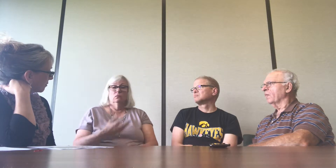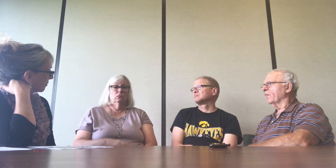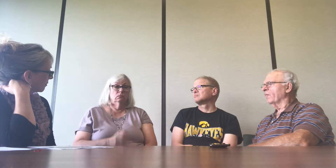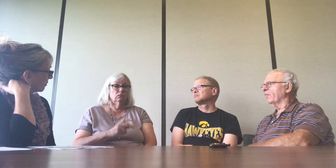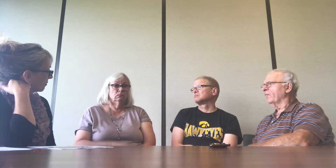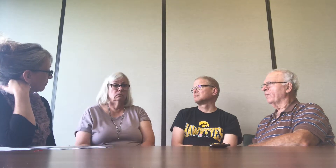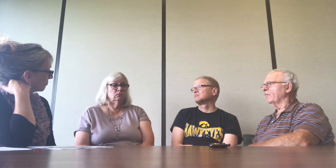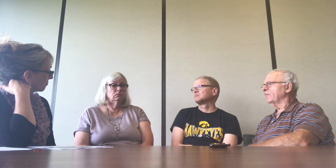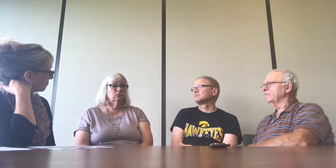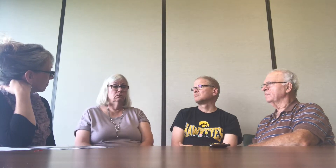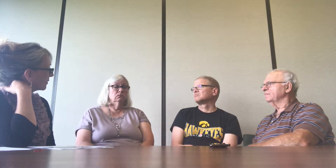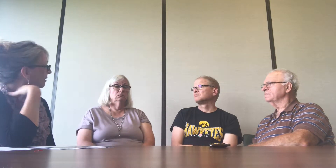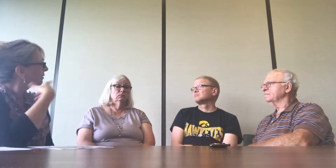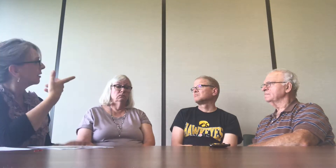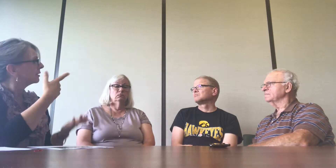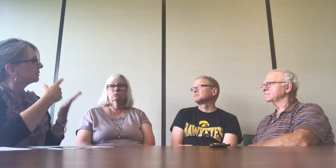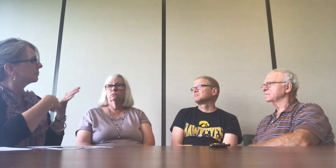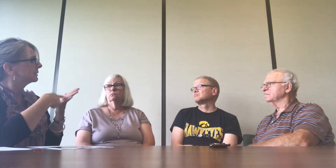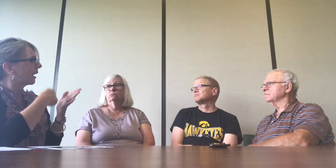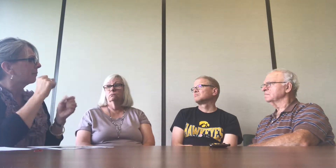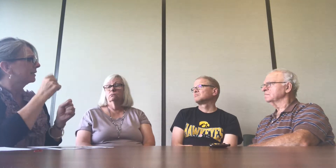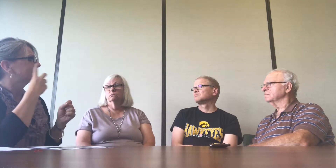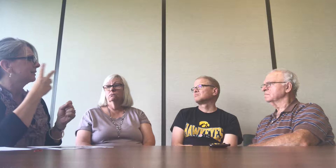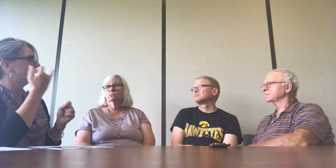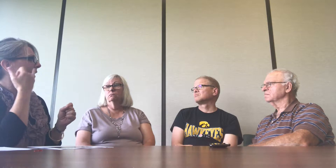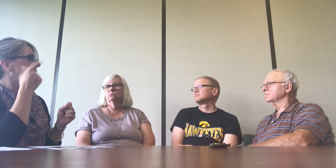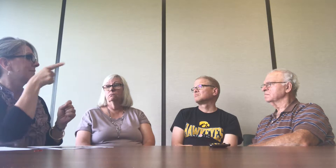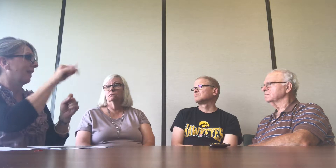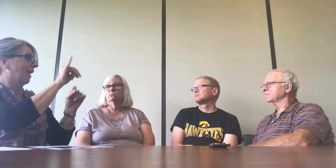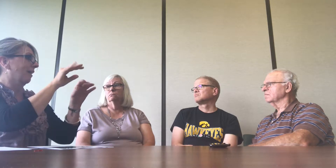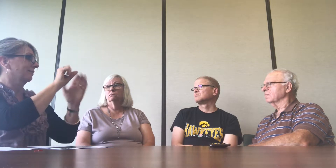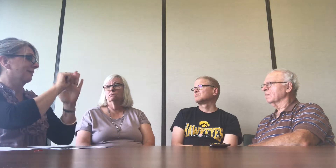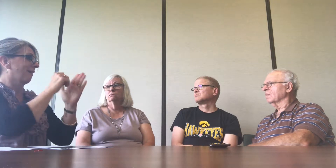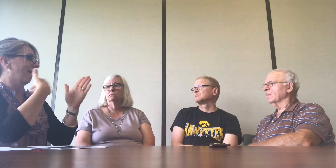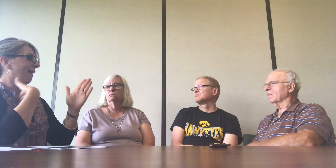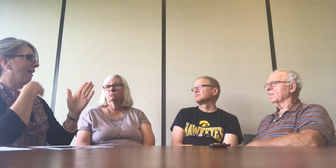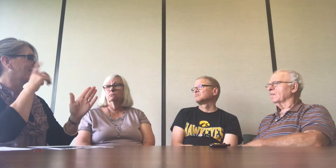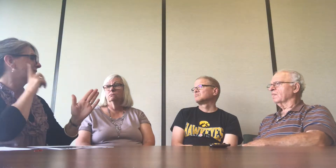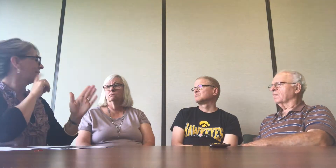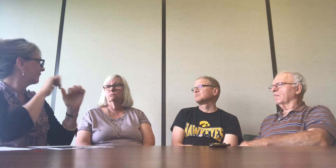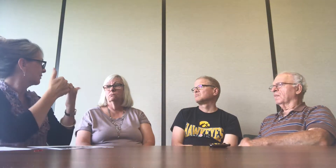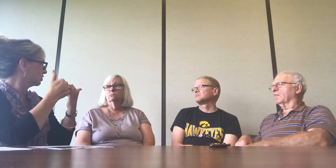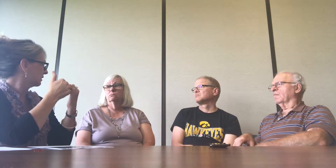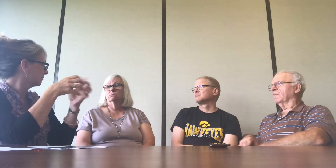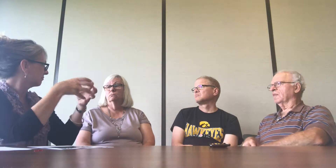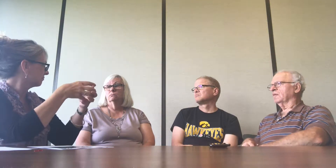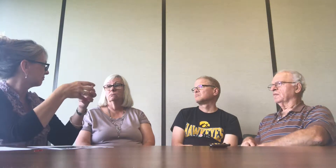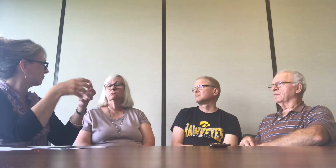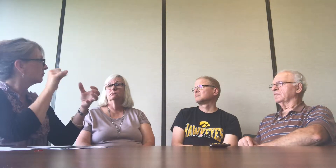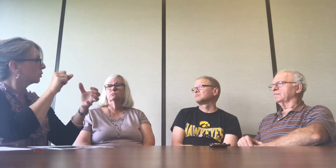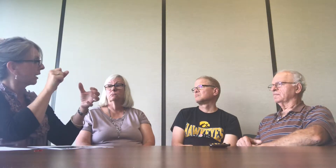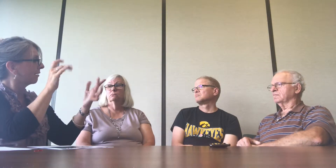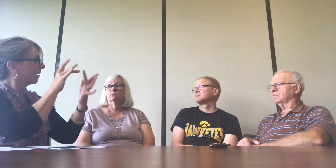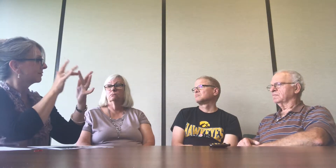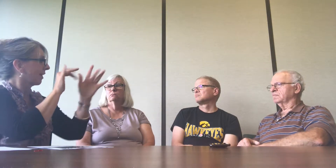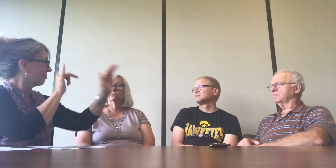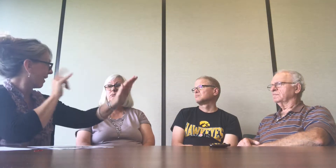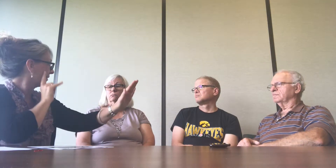does have the evidence, so okay. Jennifer, sometimes you can see if that state has a deaf agency and you can